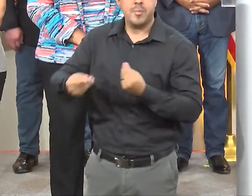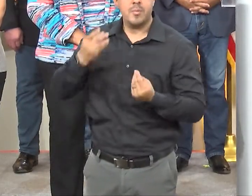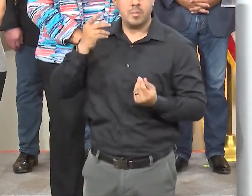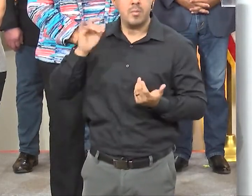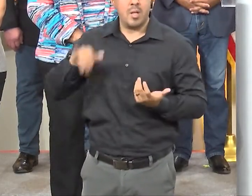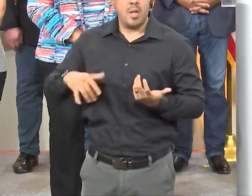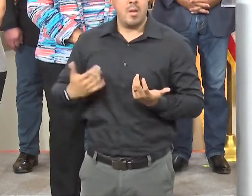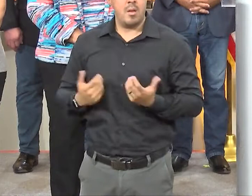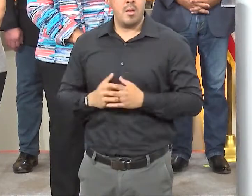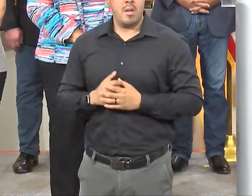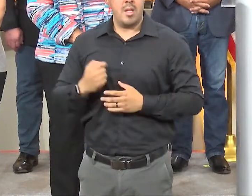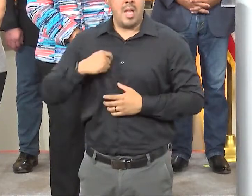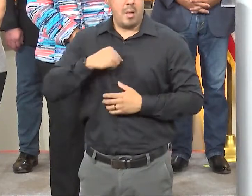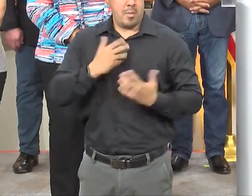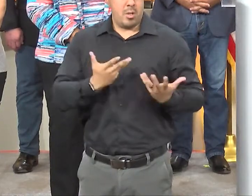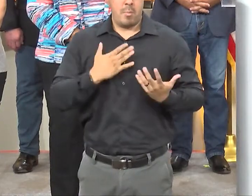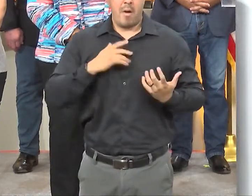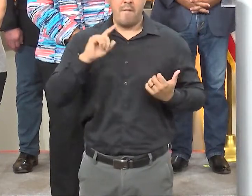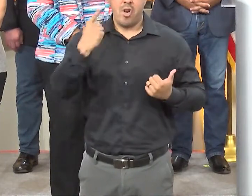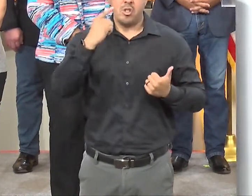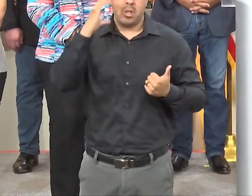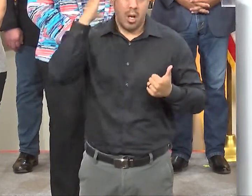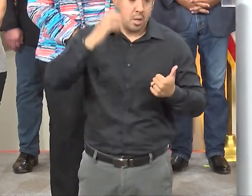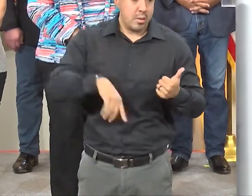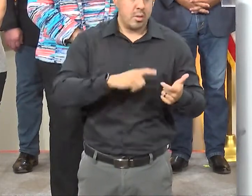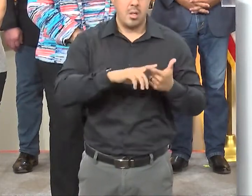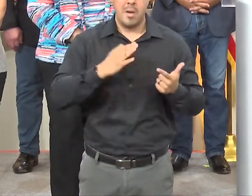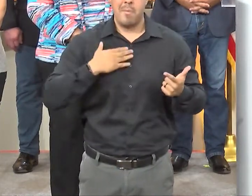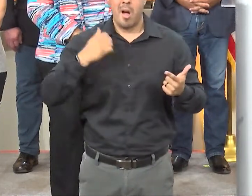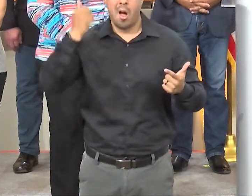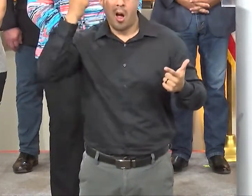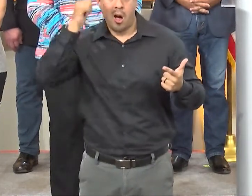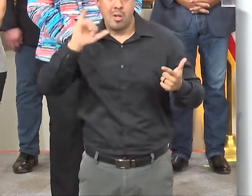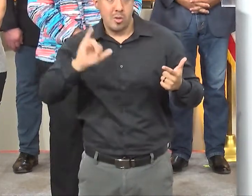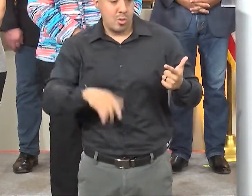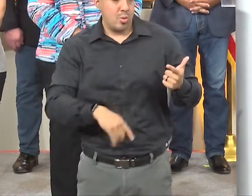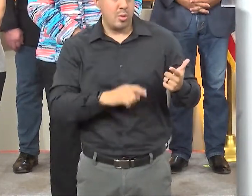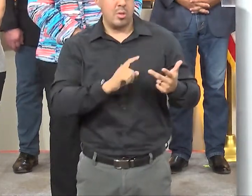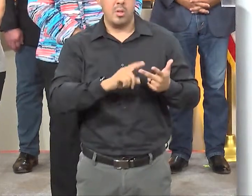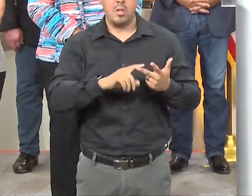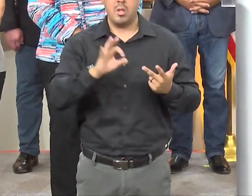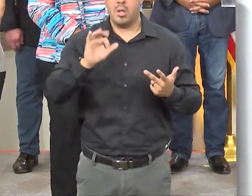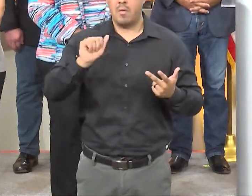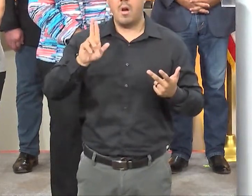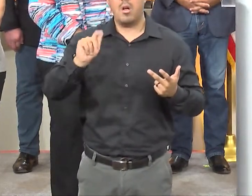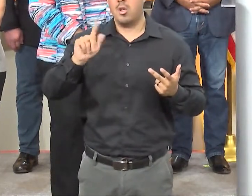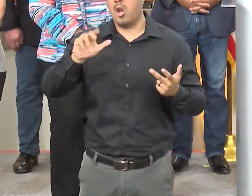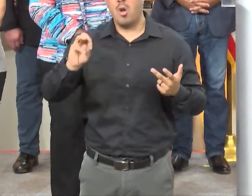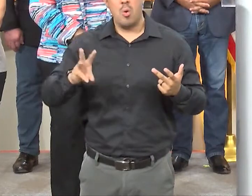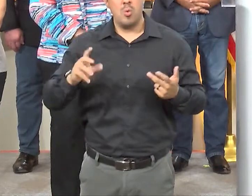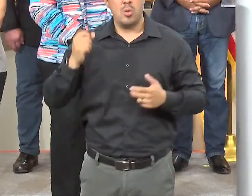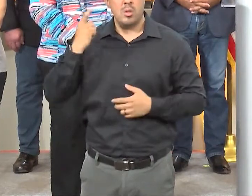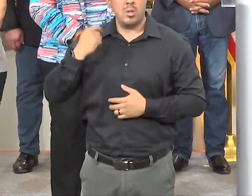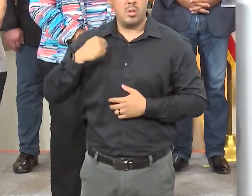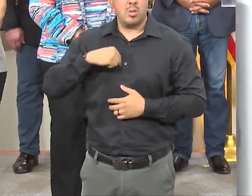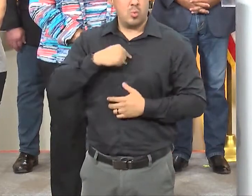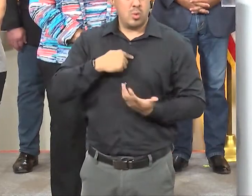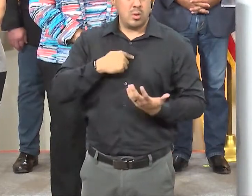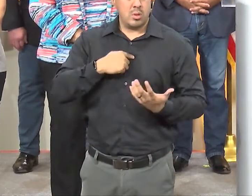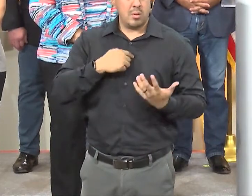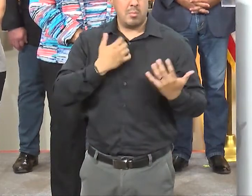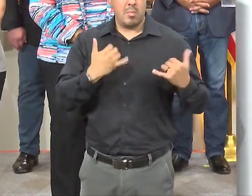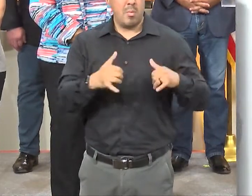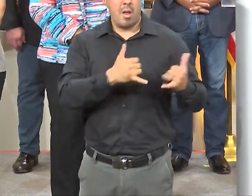here today with my first cousin and my aunt, Ms. Fontenot. We played together as